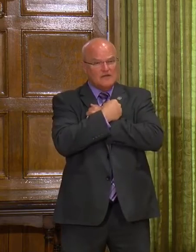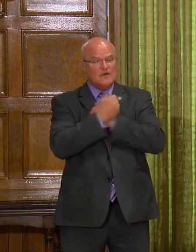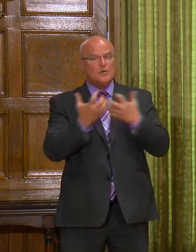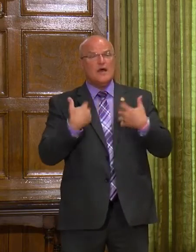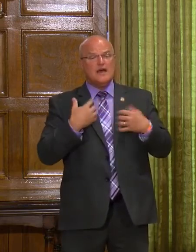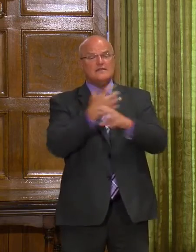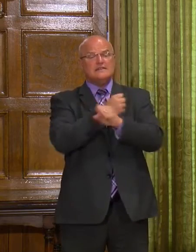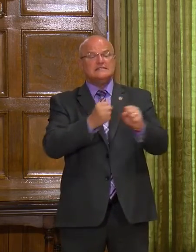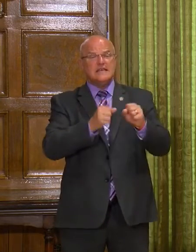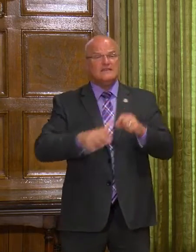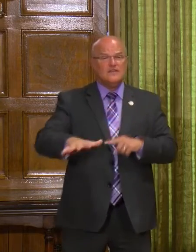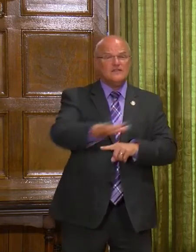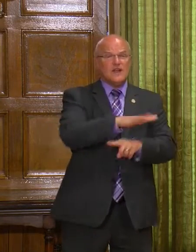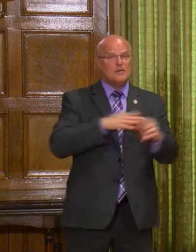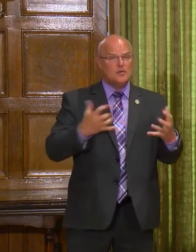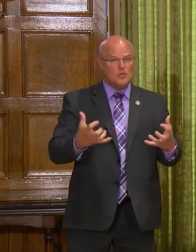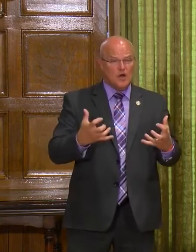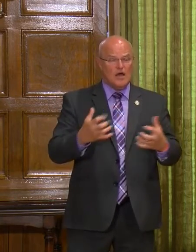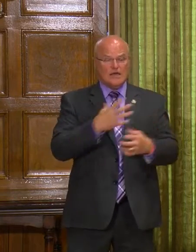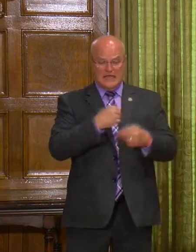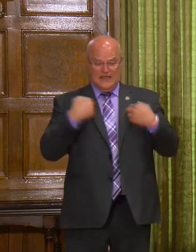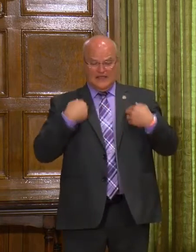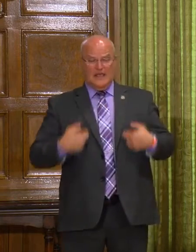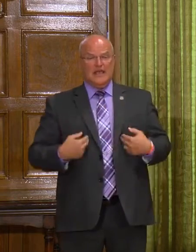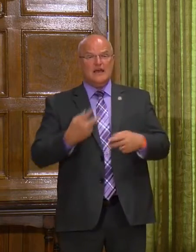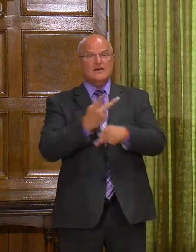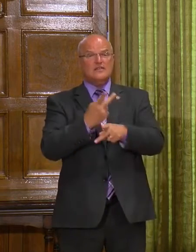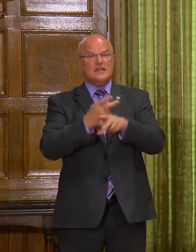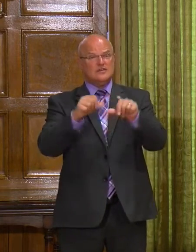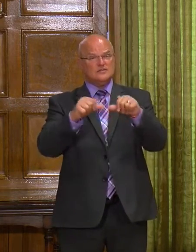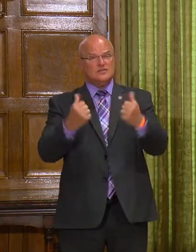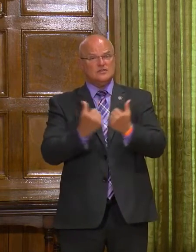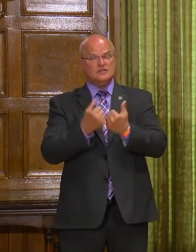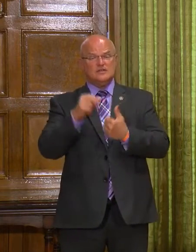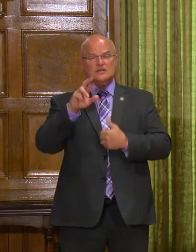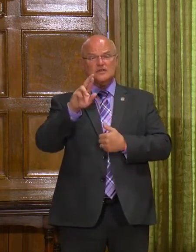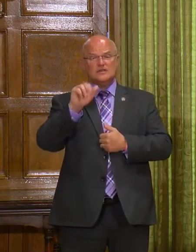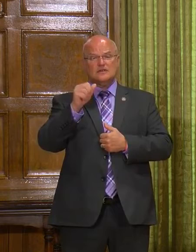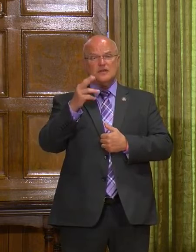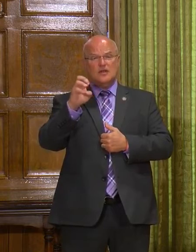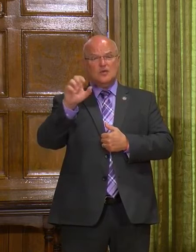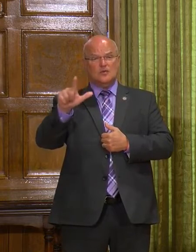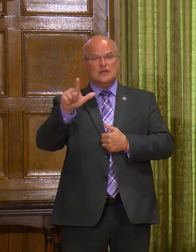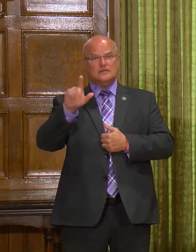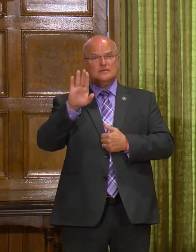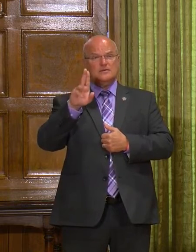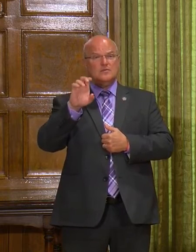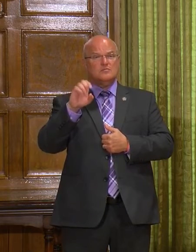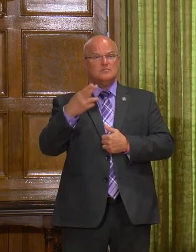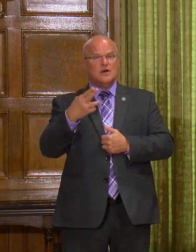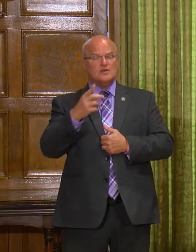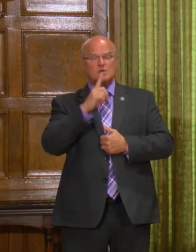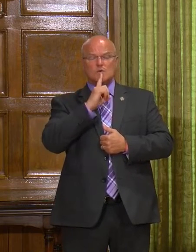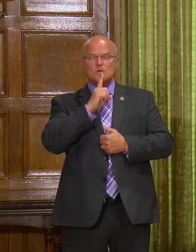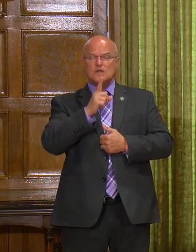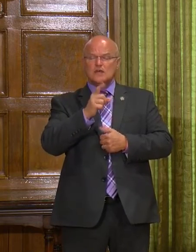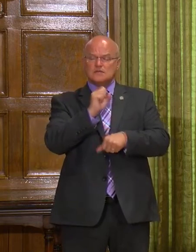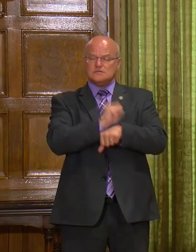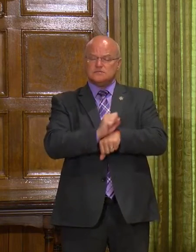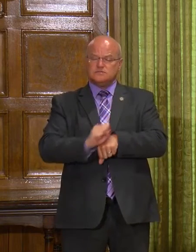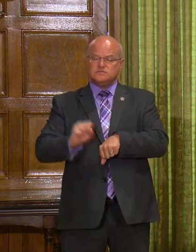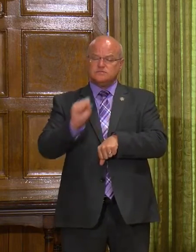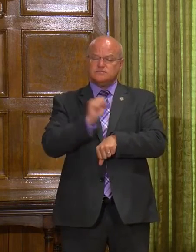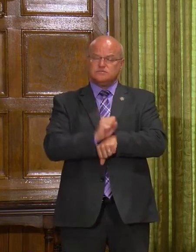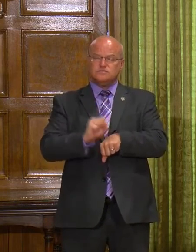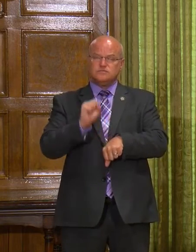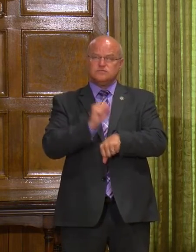safe environment, and I applaud the Healthcare Association, Rachel Bunch, for really making sure and working hard